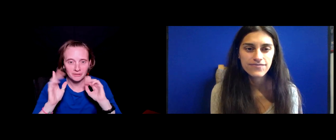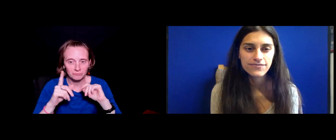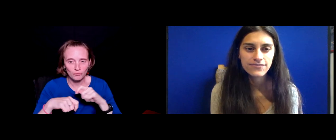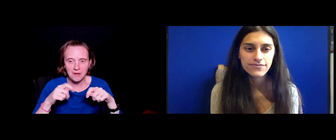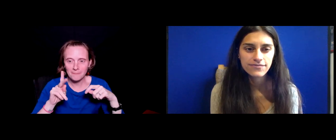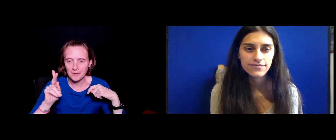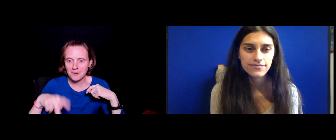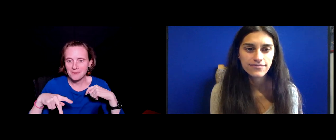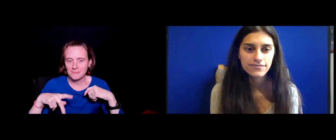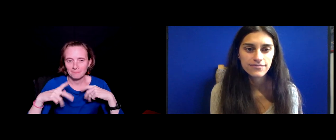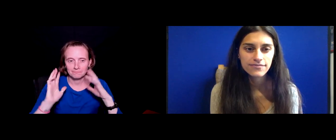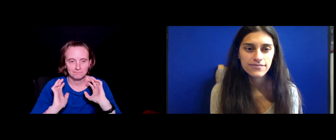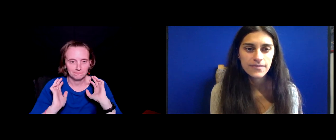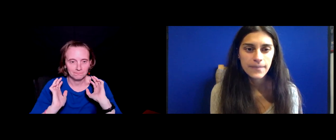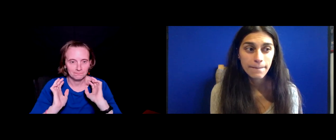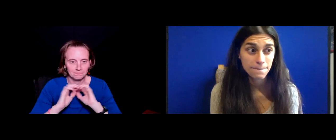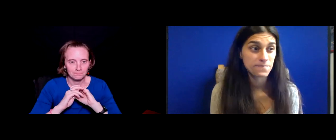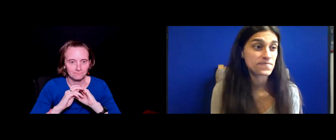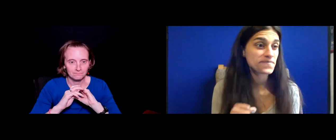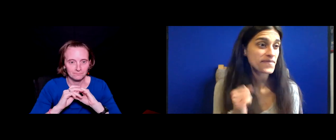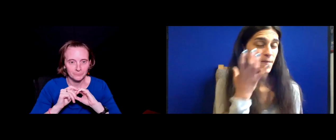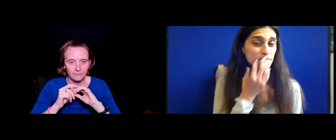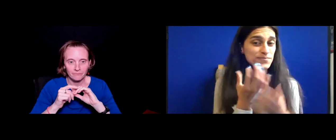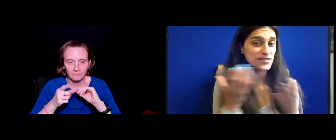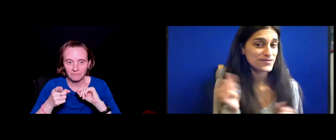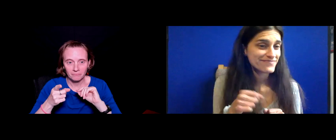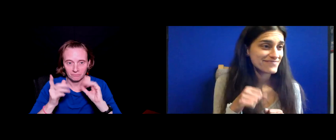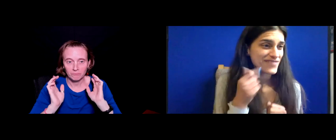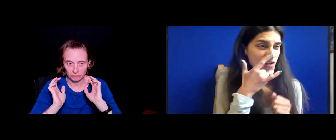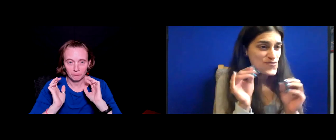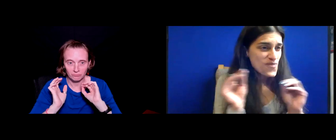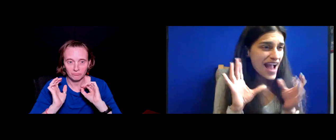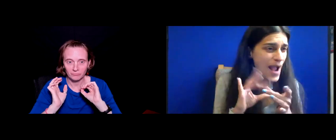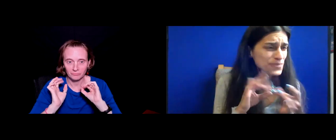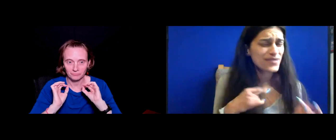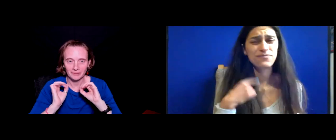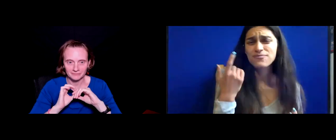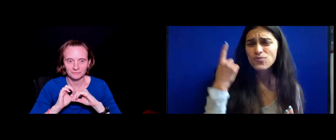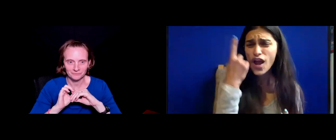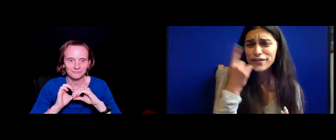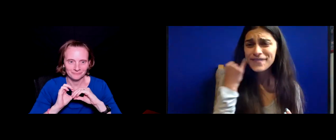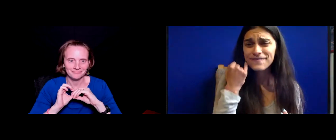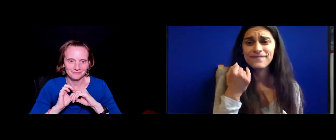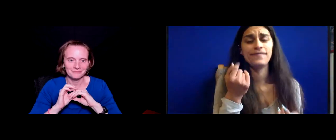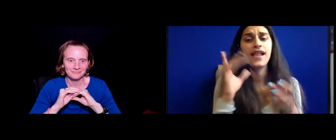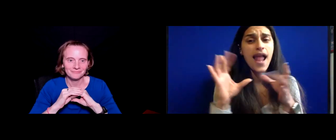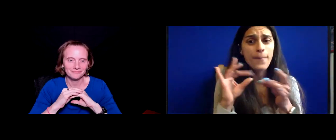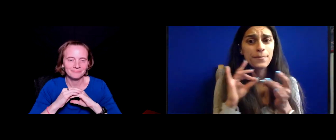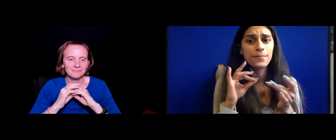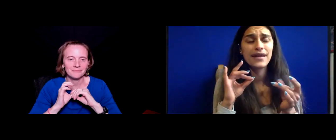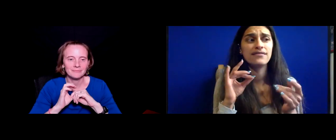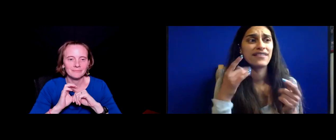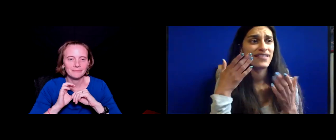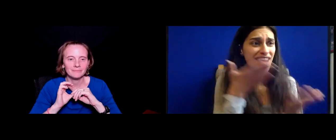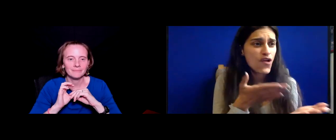All right. So I think we are done for tonight, unless there's anything you're seeing. Yeah, pretty much. I don't see any comments.